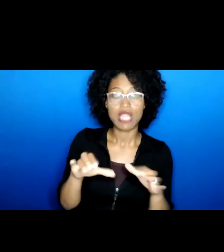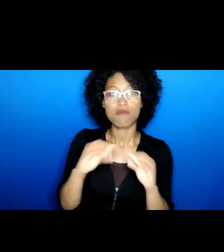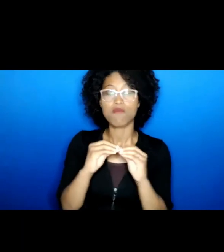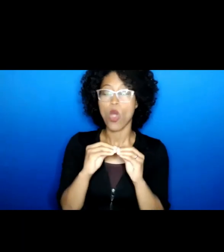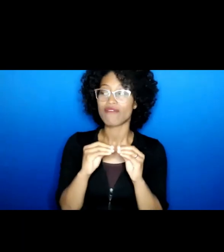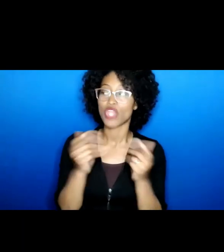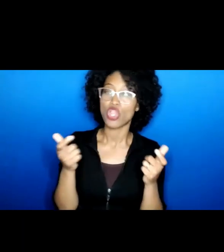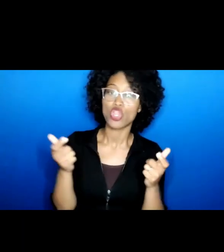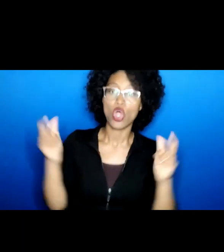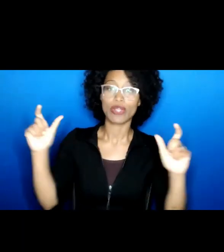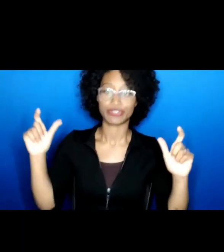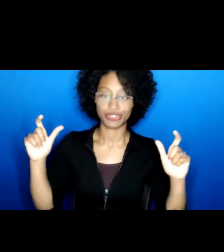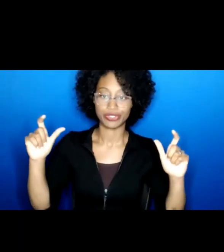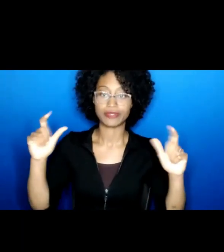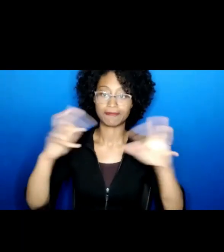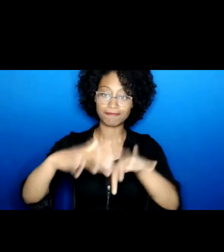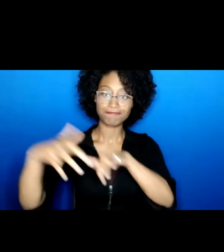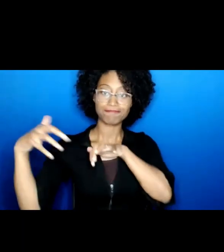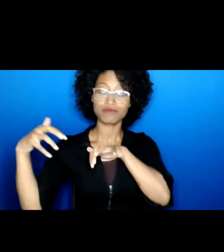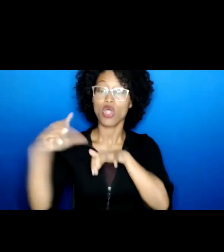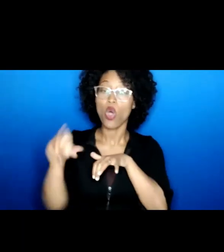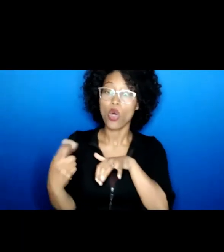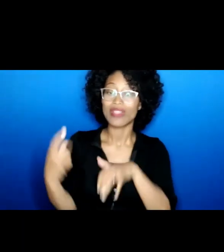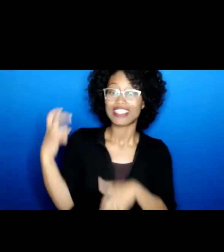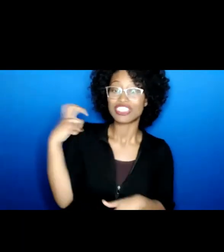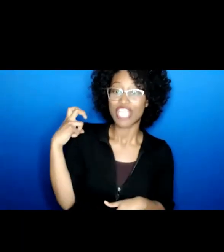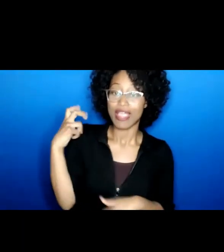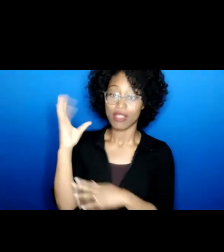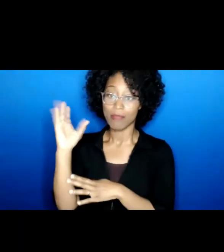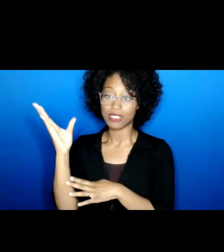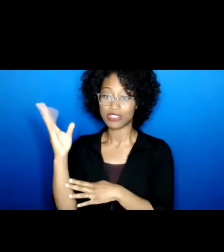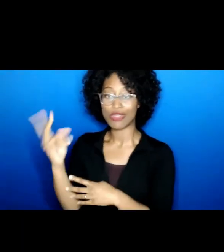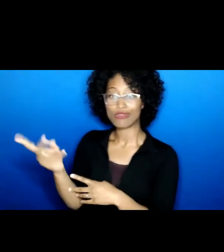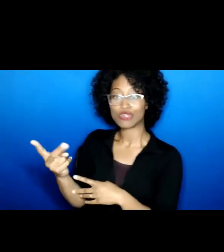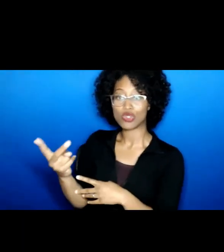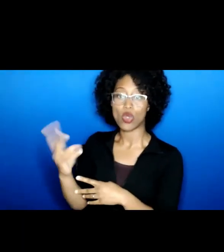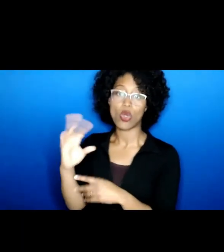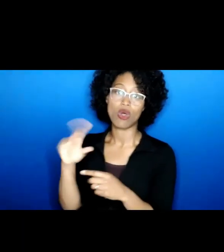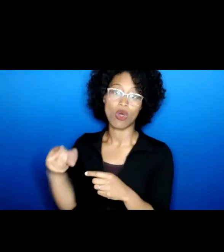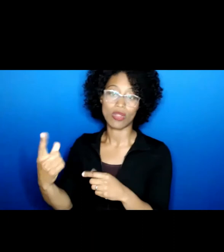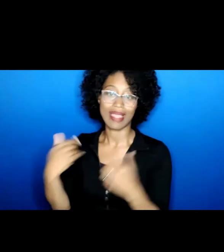larger format where only the chair and the presenters will have access to their camera.